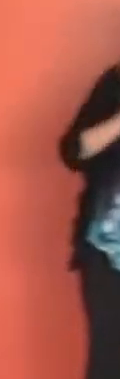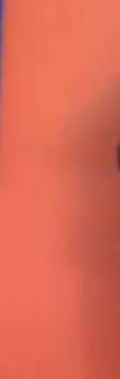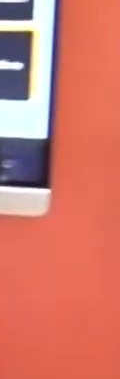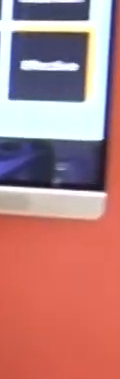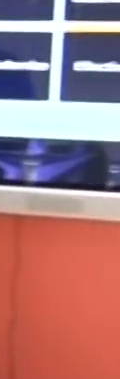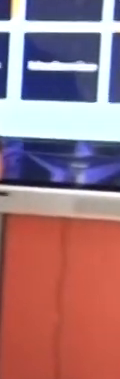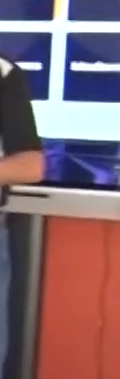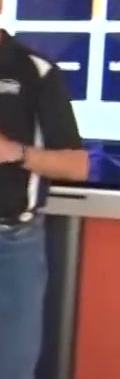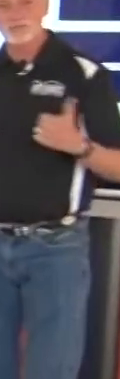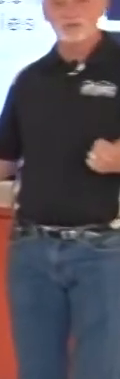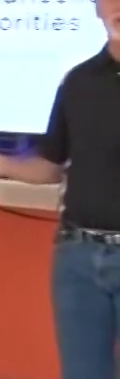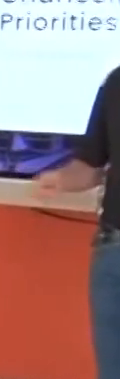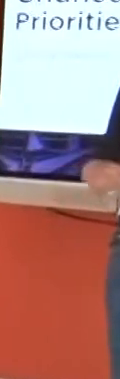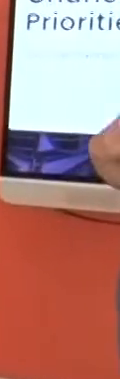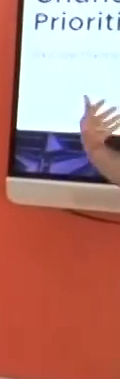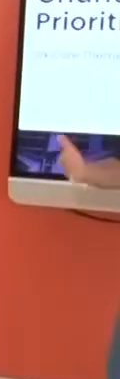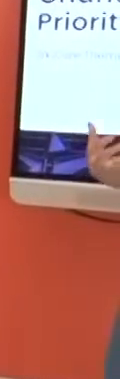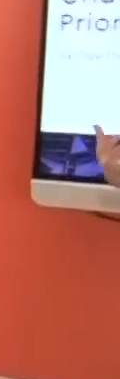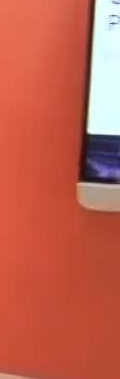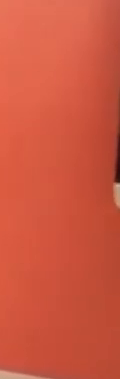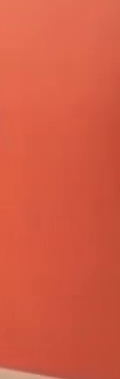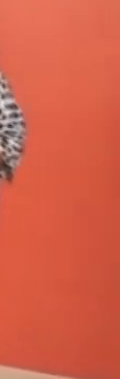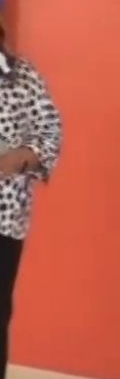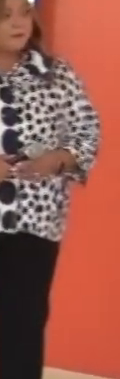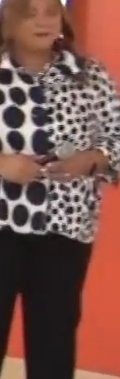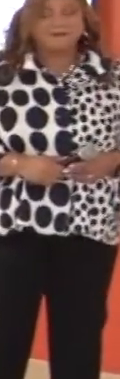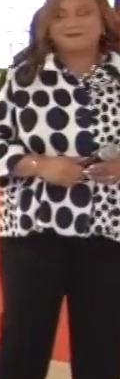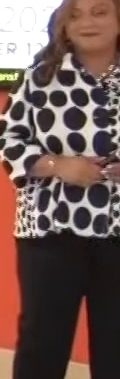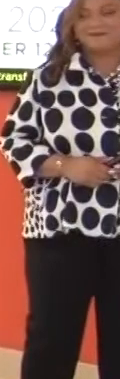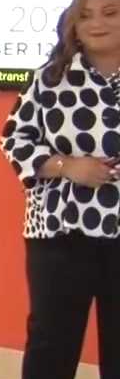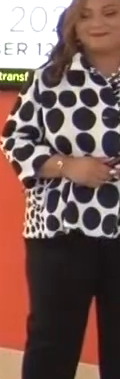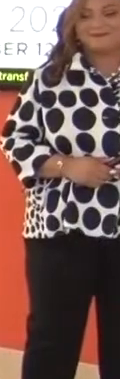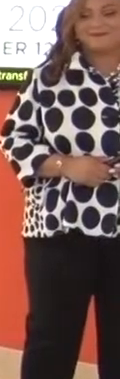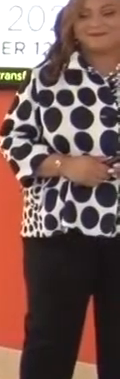You know, every time I listen to her, I learn something new,